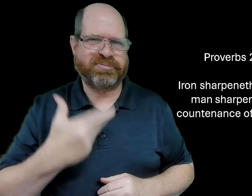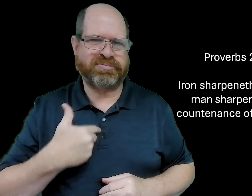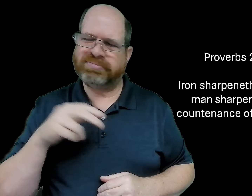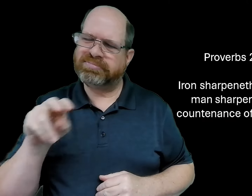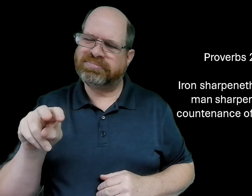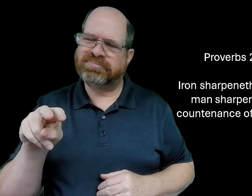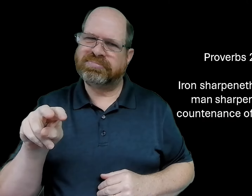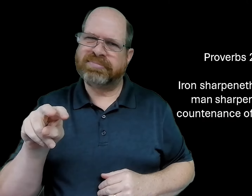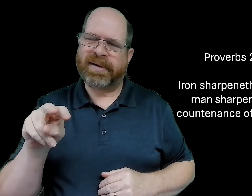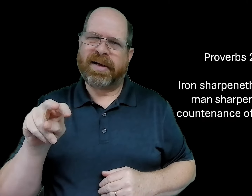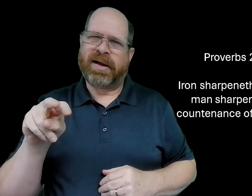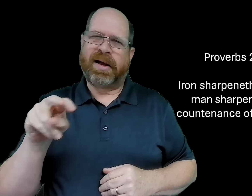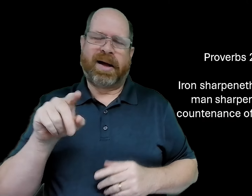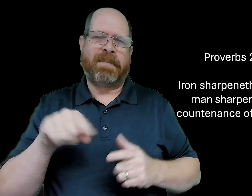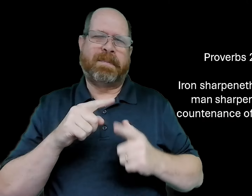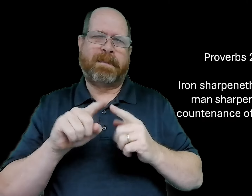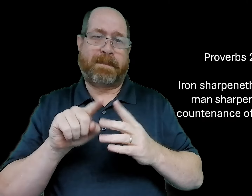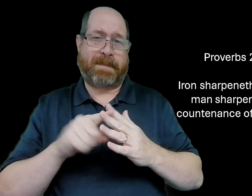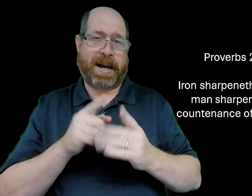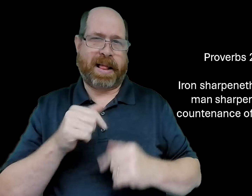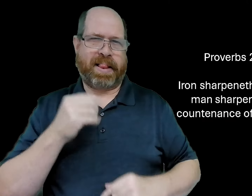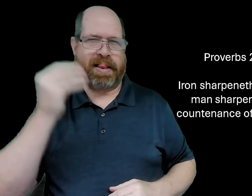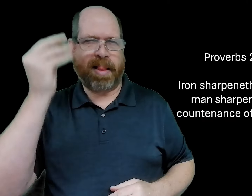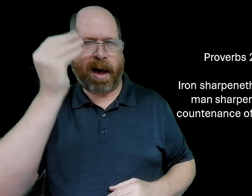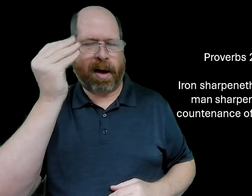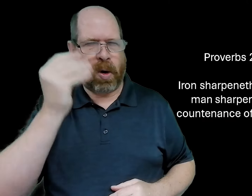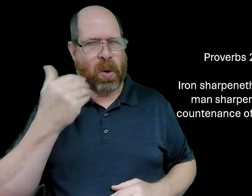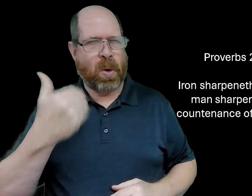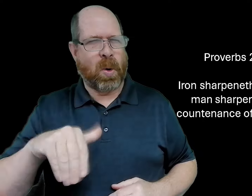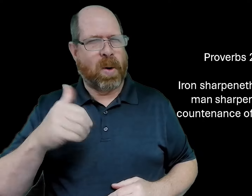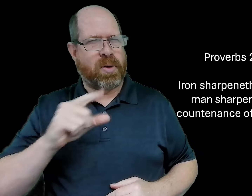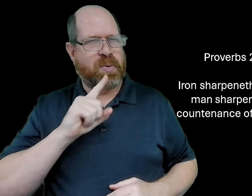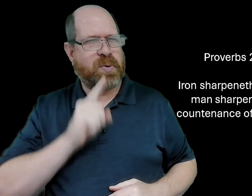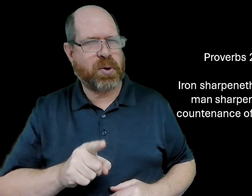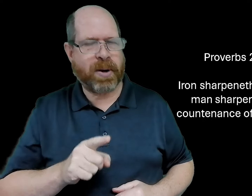So one person told me about this, and it really made me think.